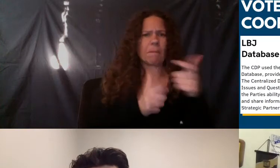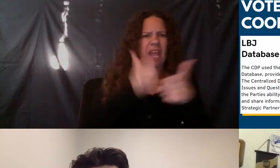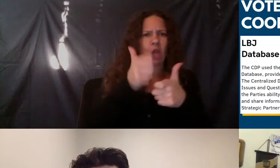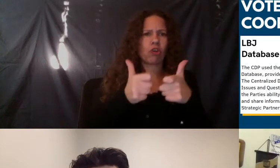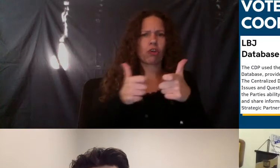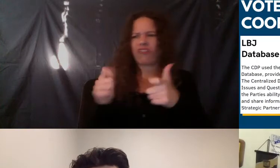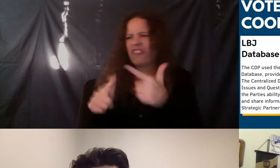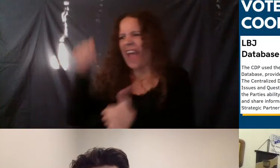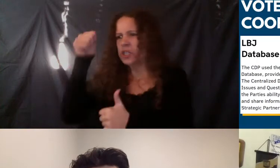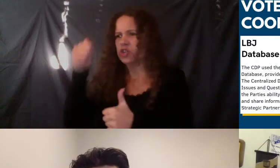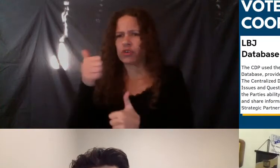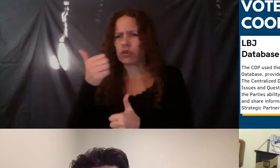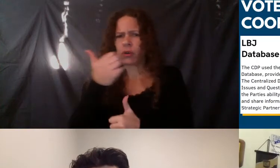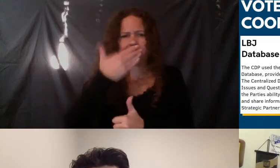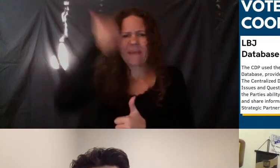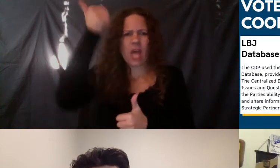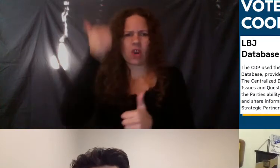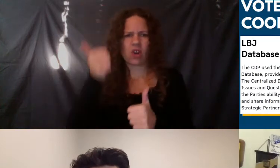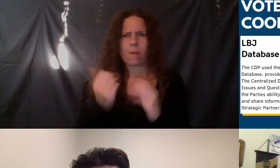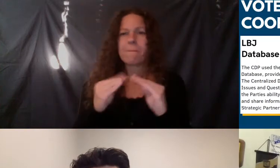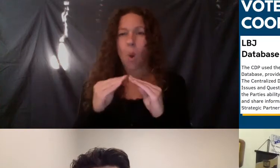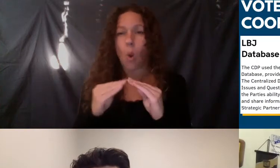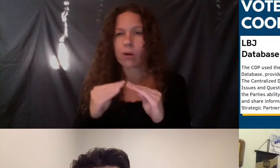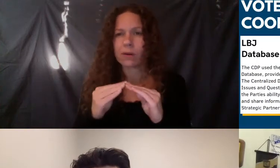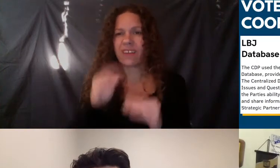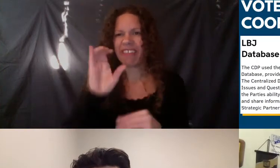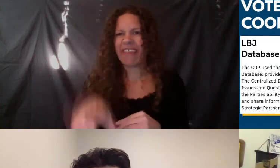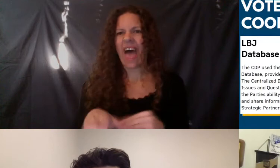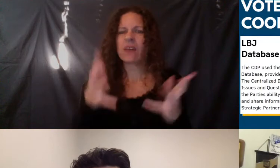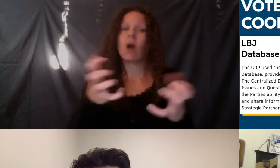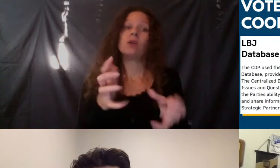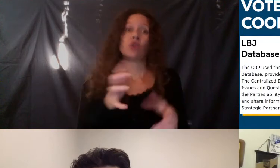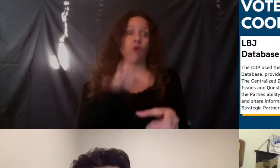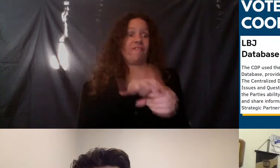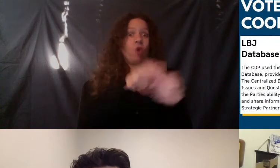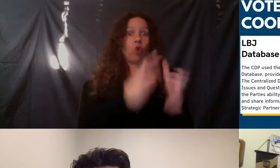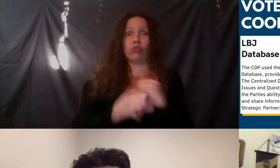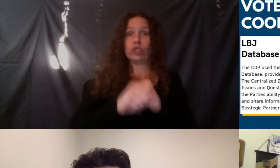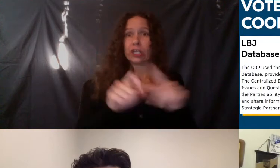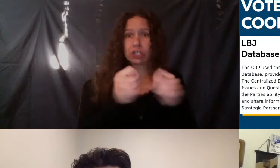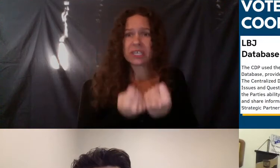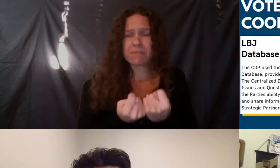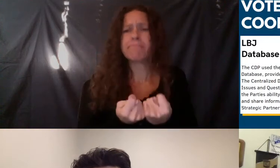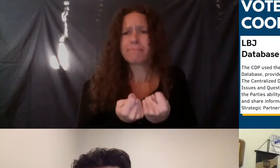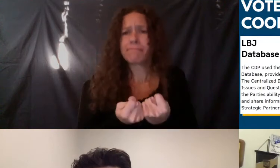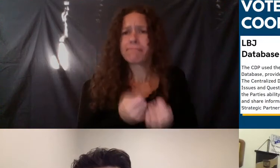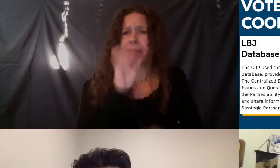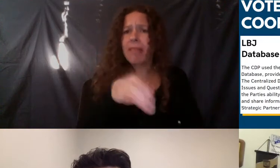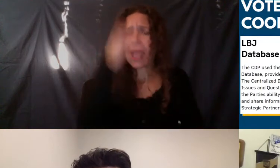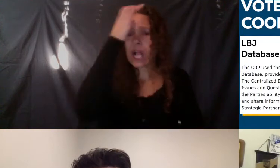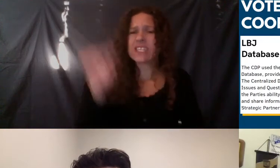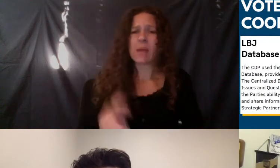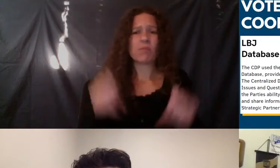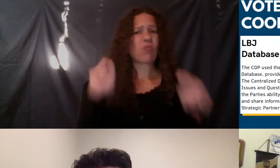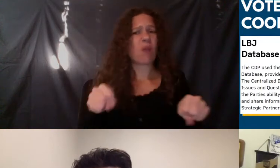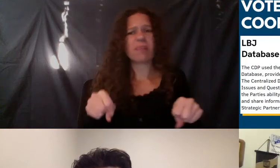more. And the voter protection team was no exception to that. As Ben said, we probably hit 10